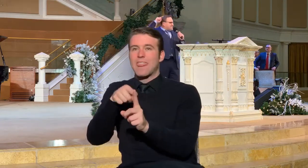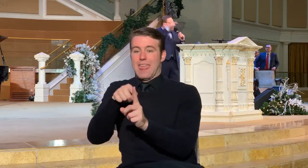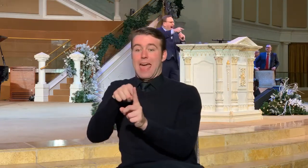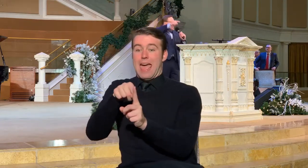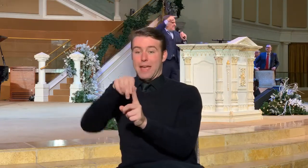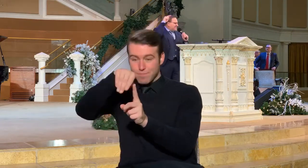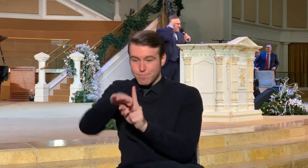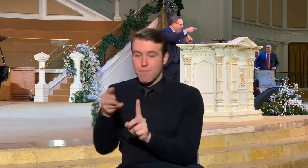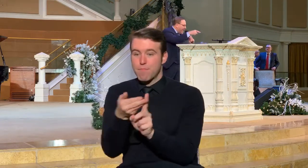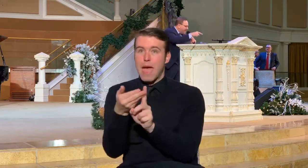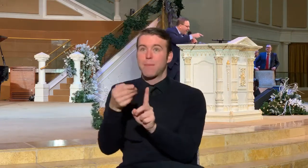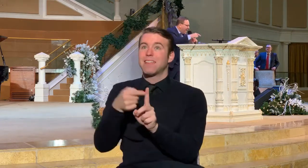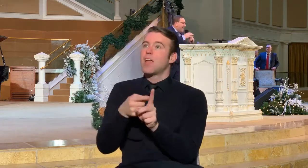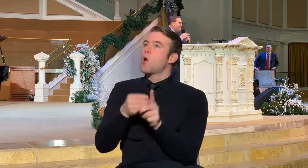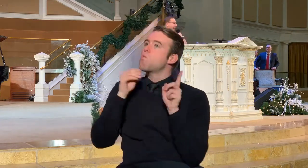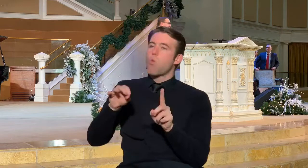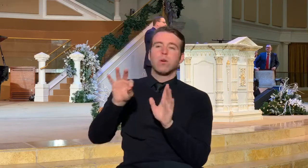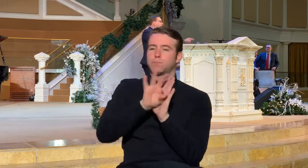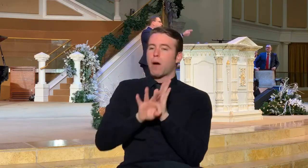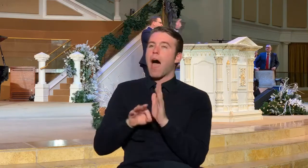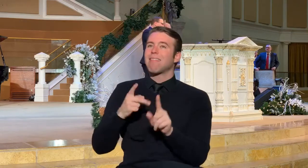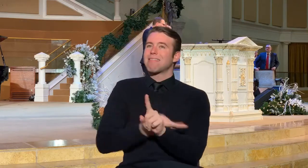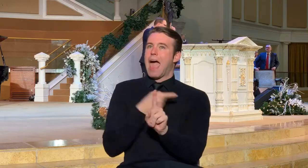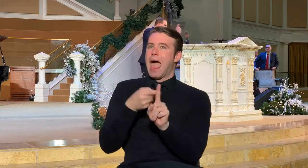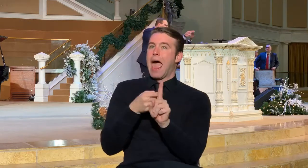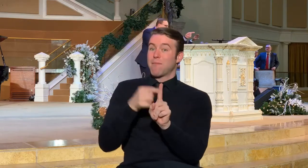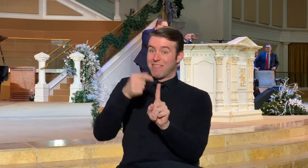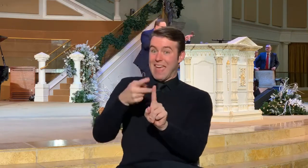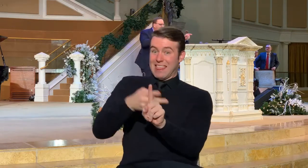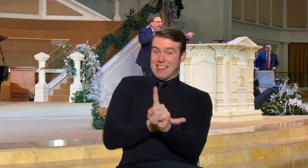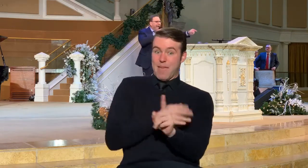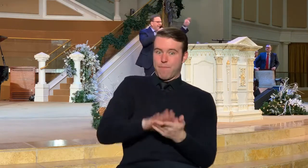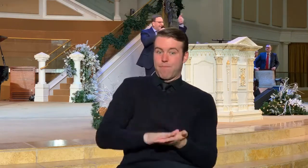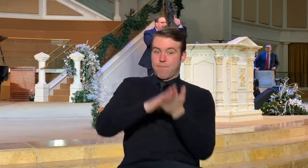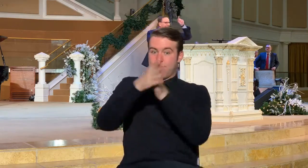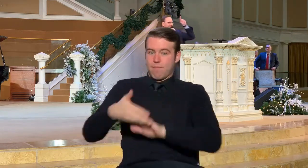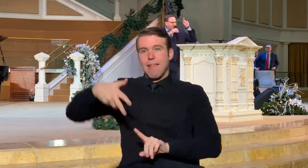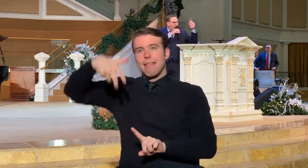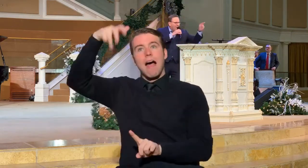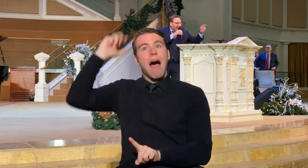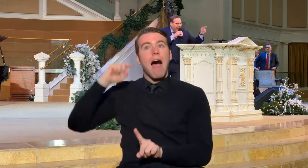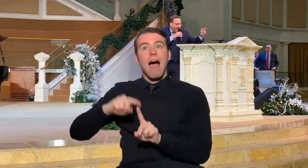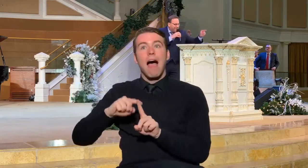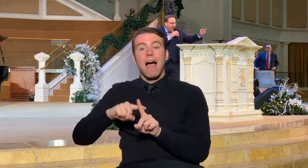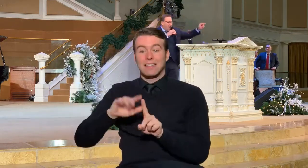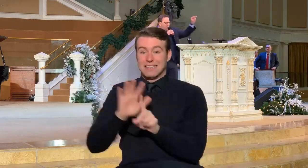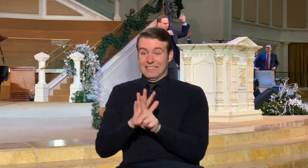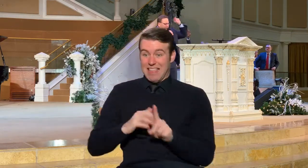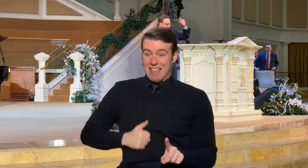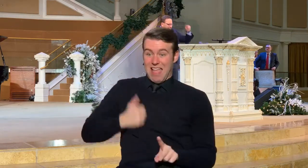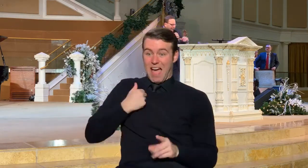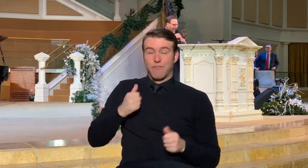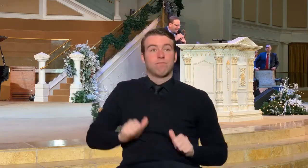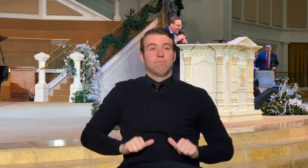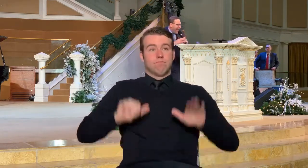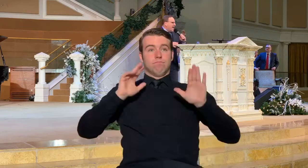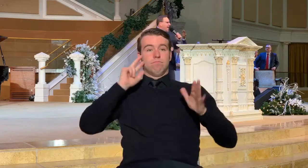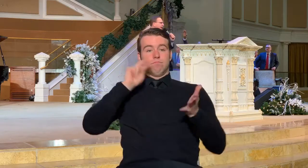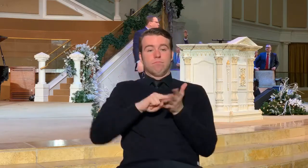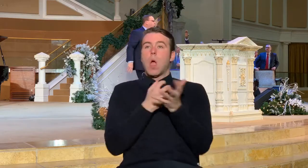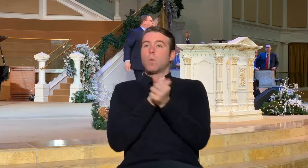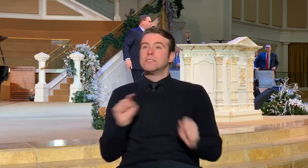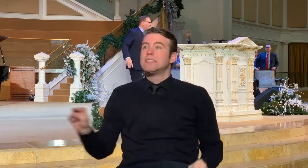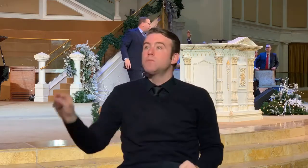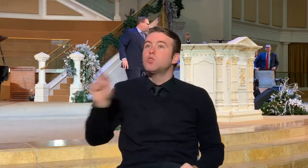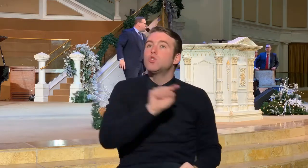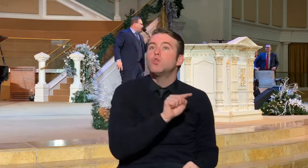that spotless lamb, that lamb became a lion, and he gave his own life to redeem mankind.